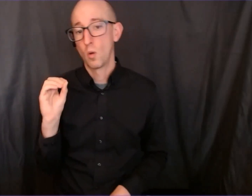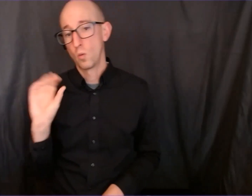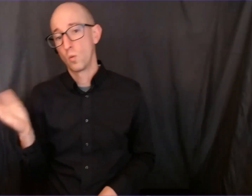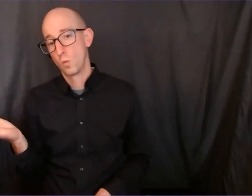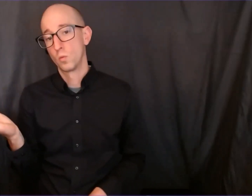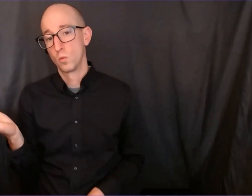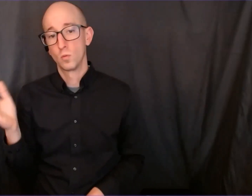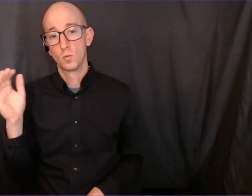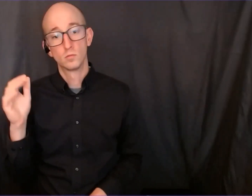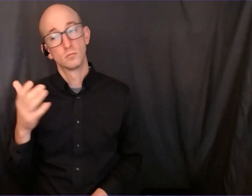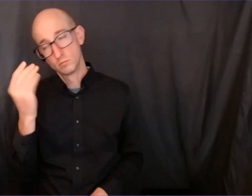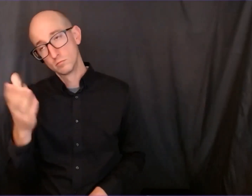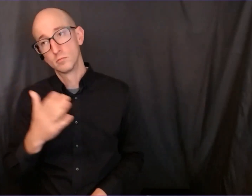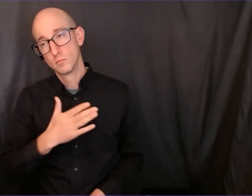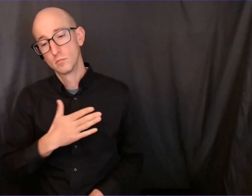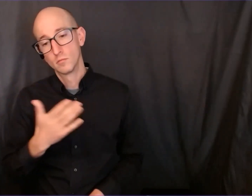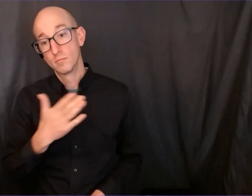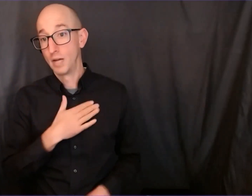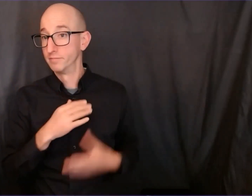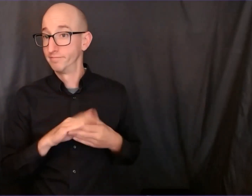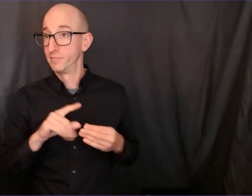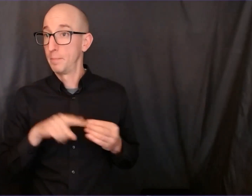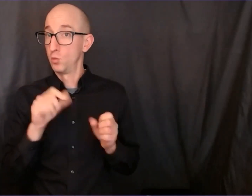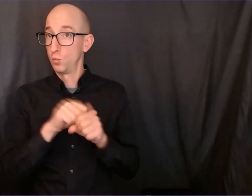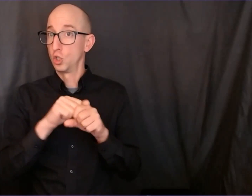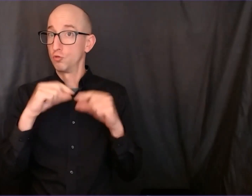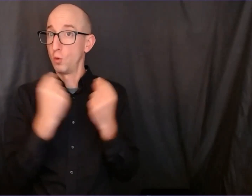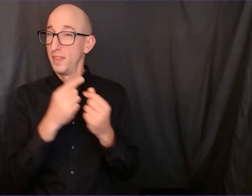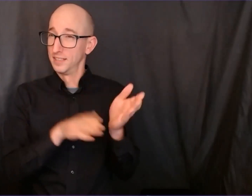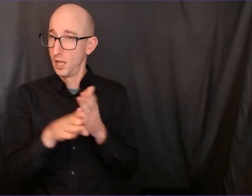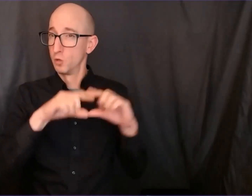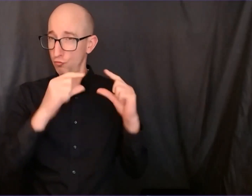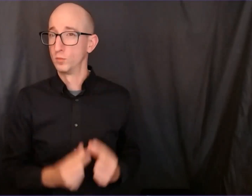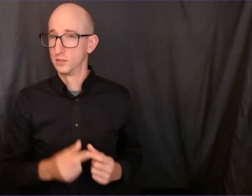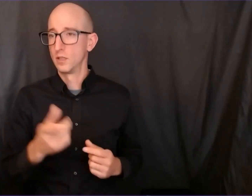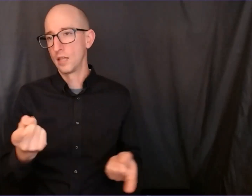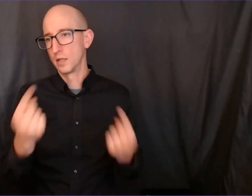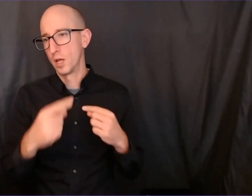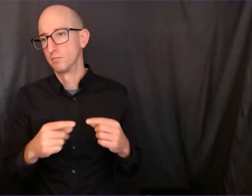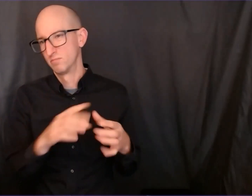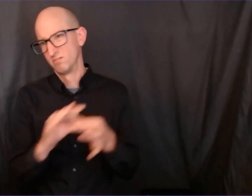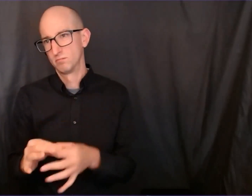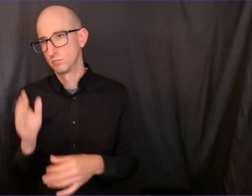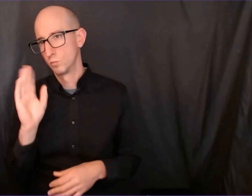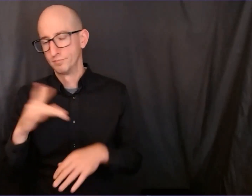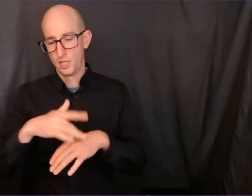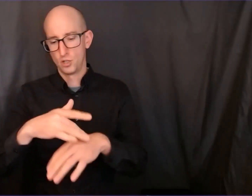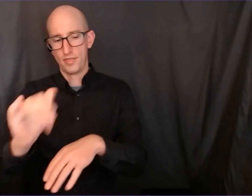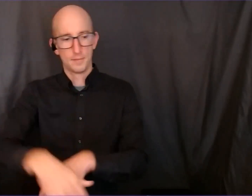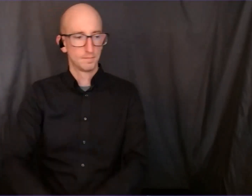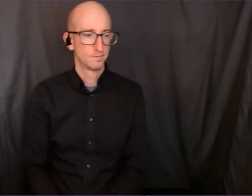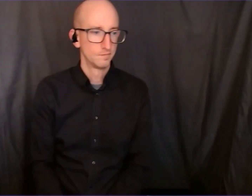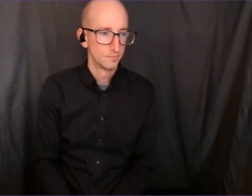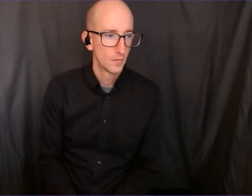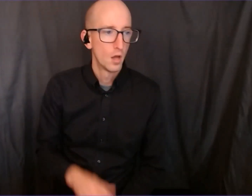in my piece about the working groups, the subgroups that is coming up later in the agenda. So I think the piece